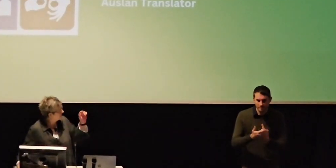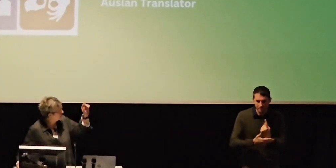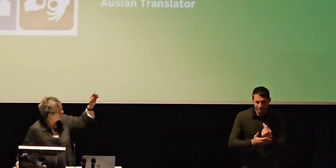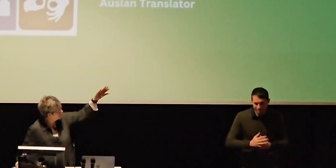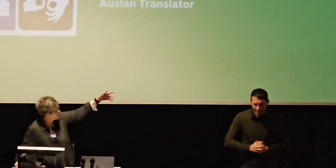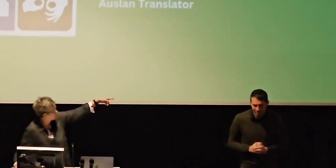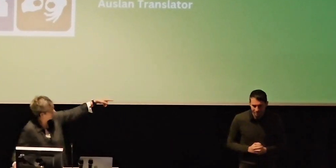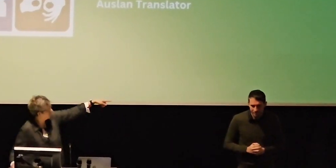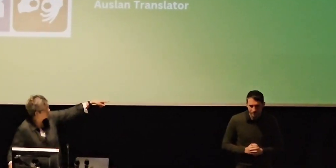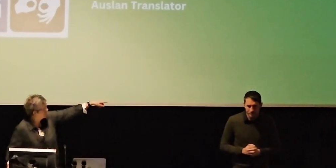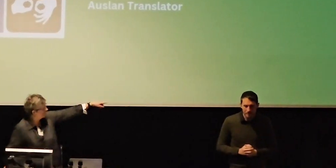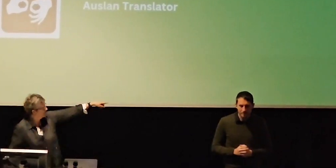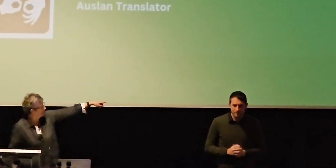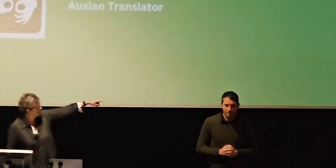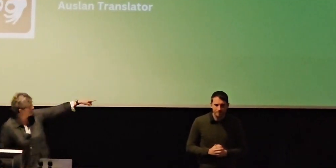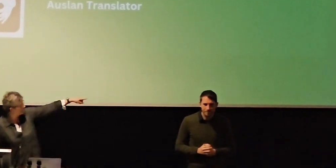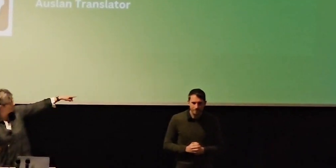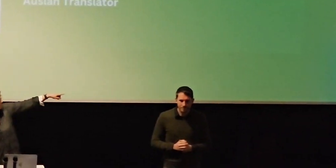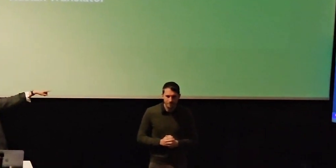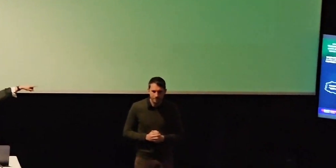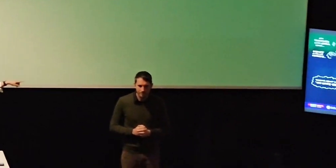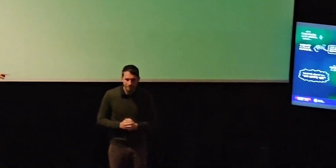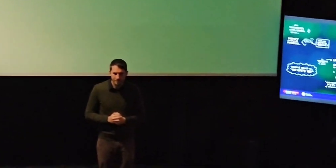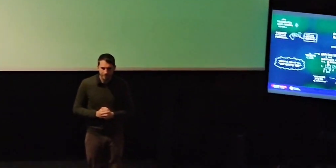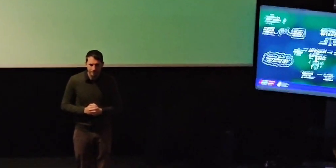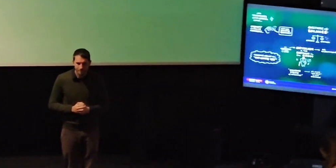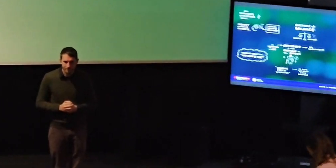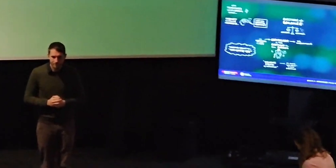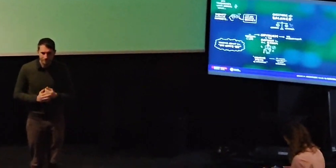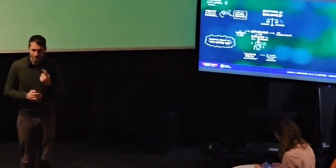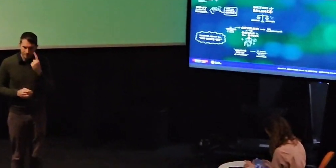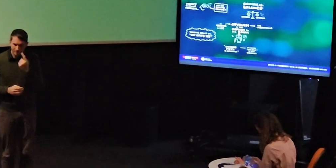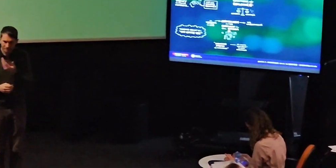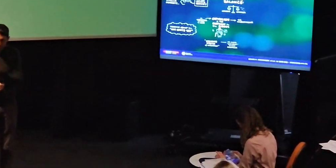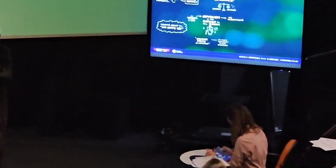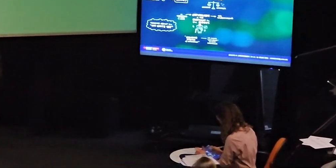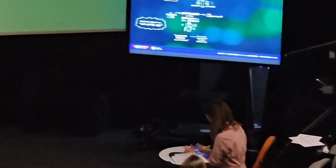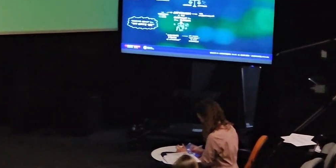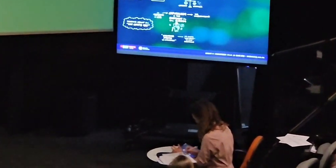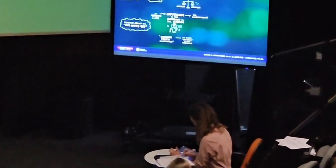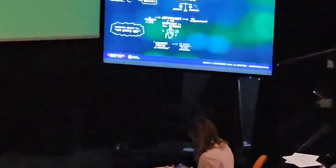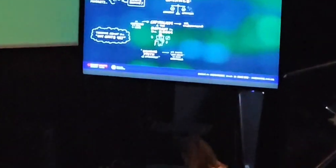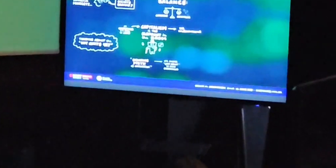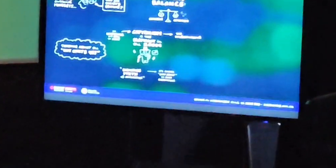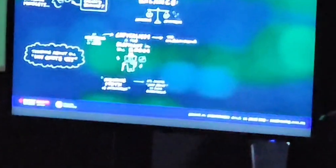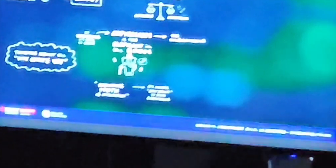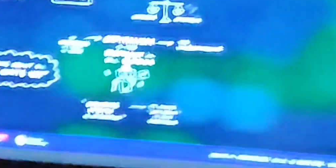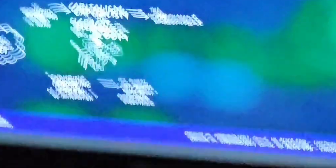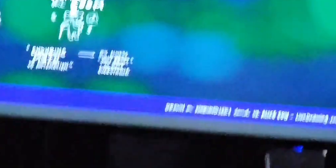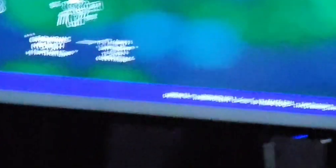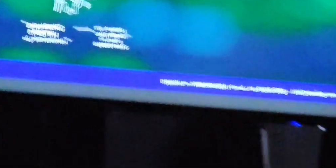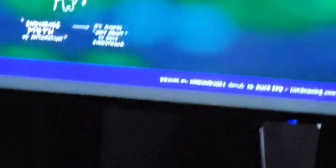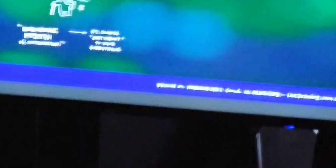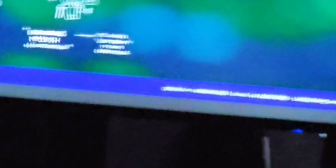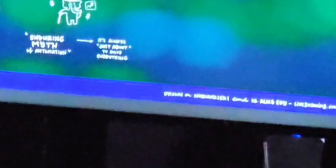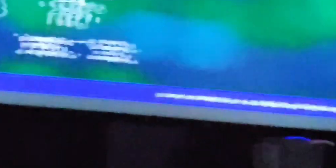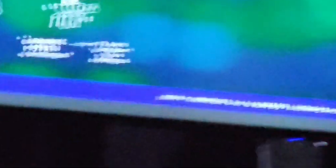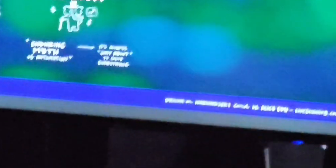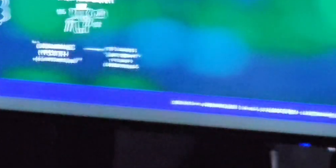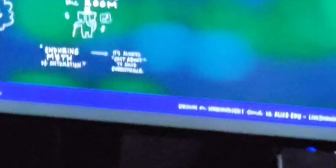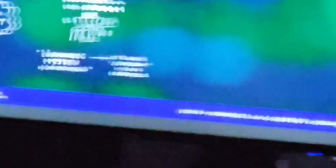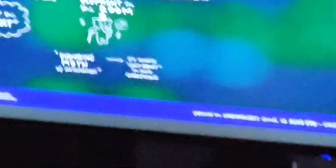As you can see on the screen over to your right, we are joined